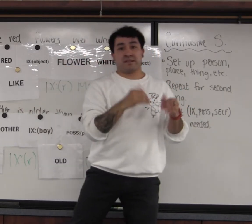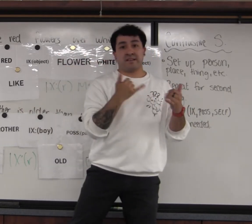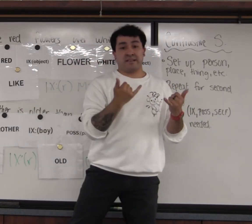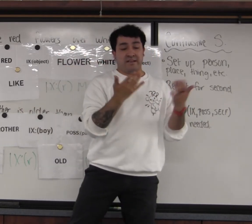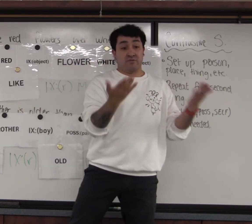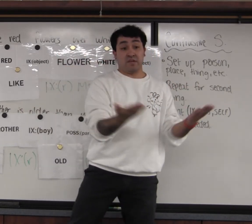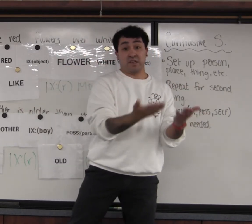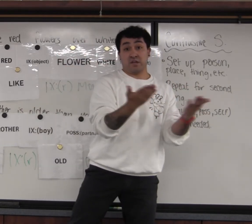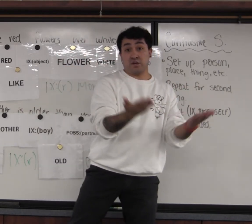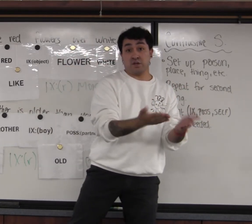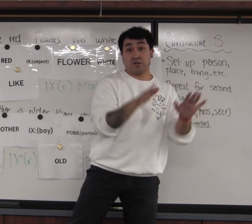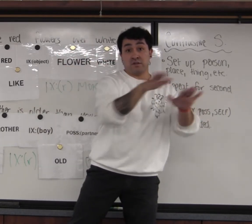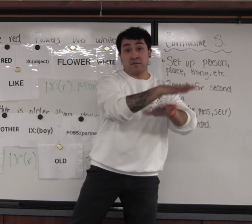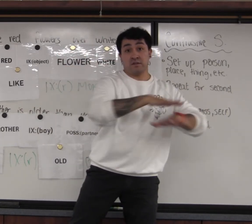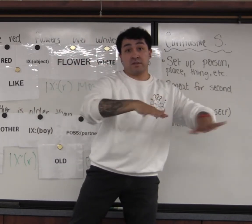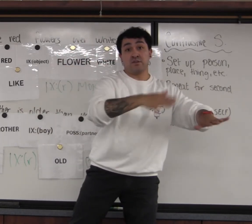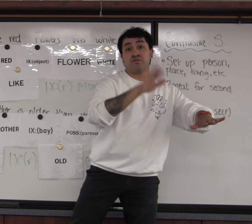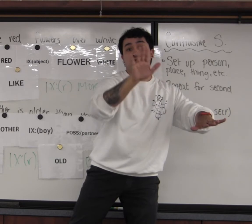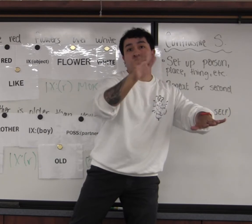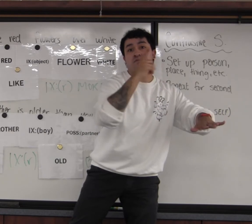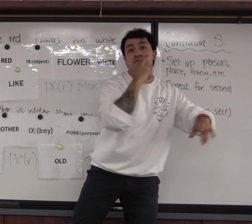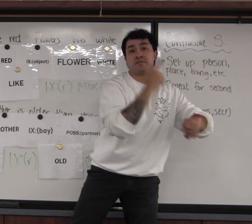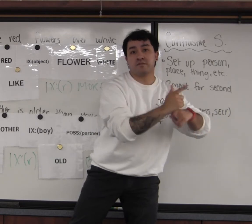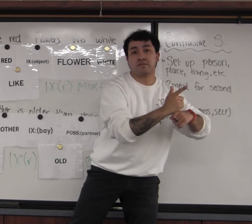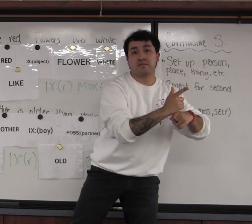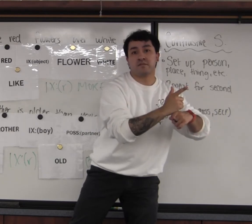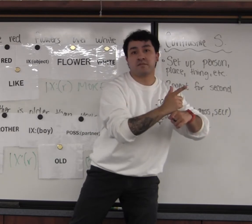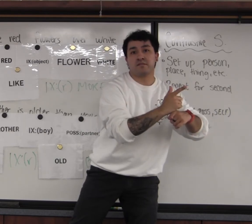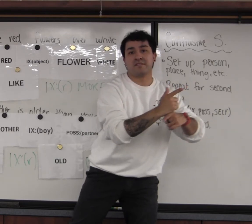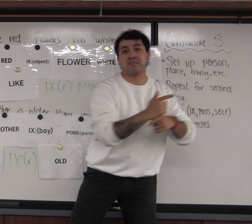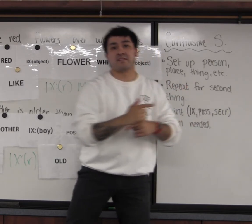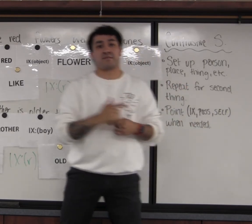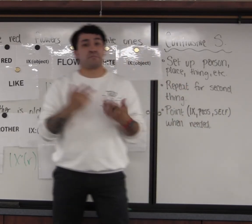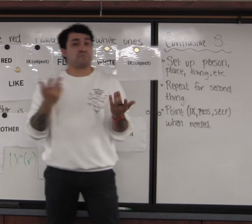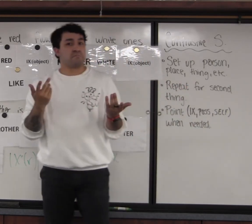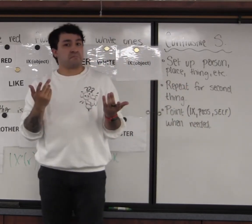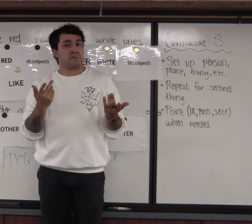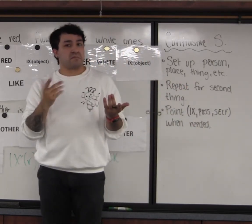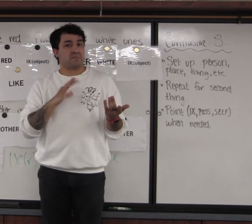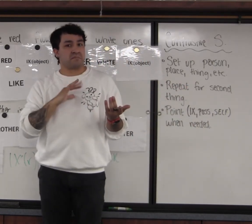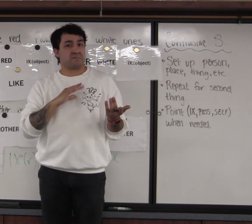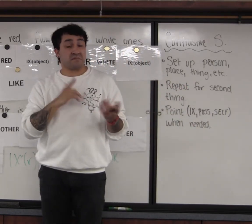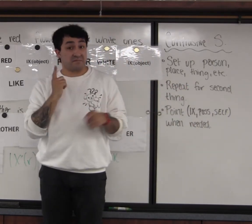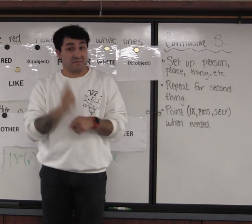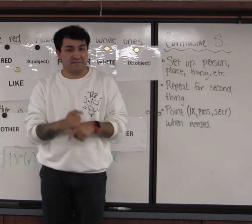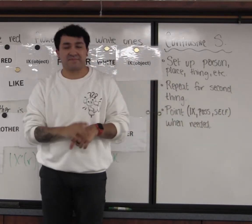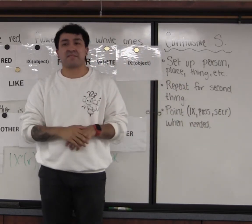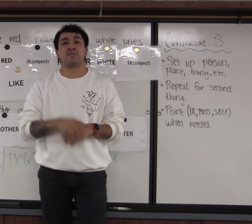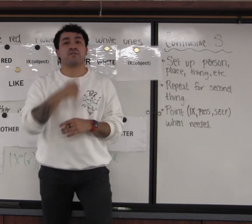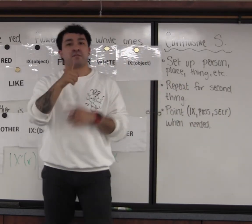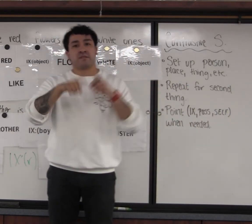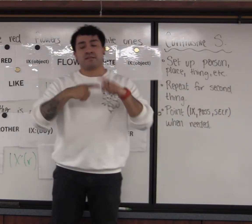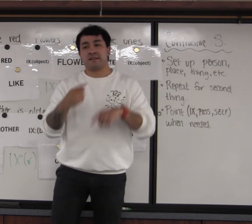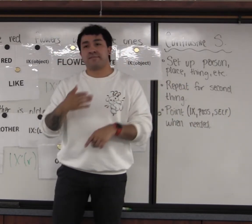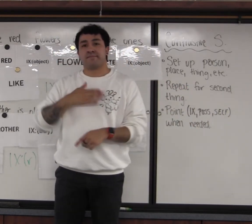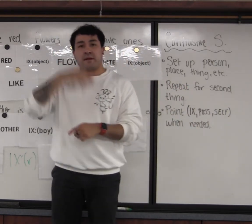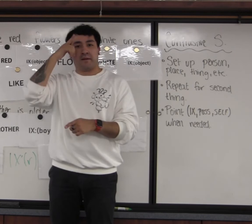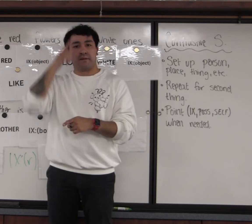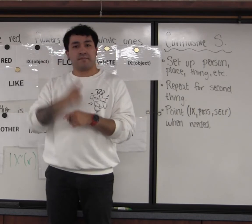brother. Hey, this space over here is your sister, right? So you could do it that way. It's a little bit cooler,